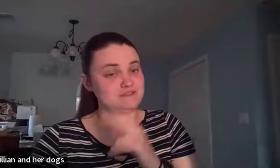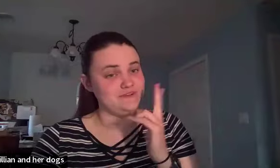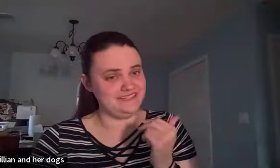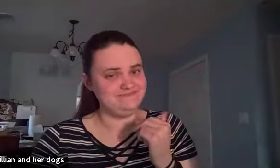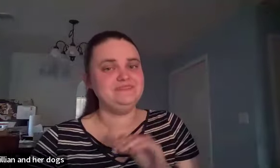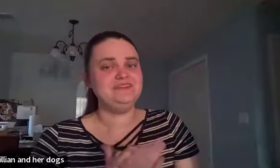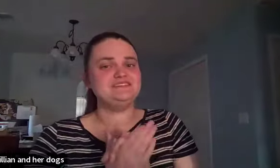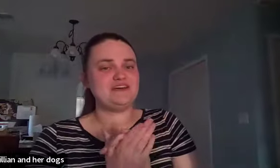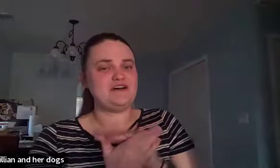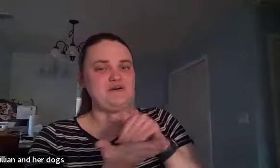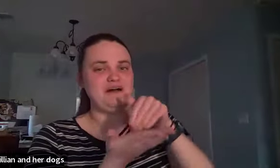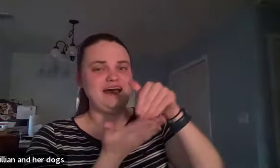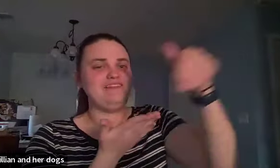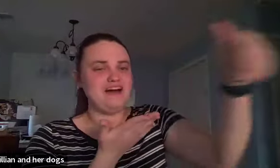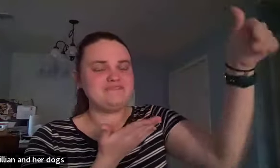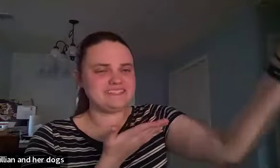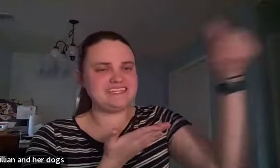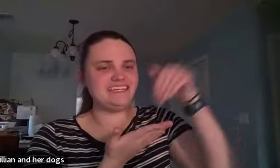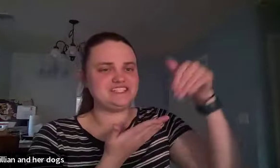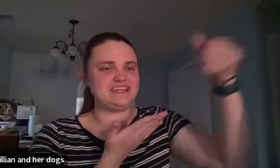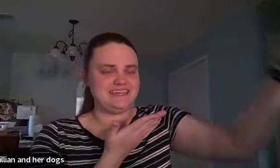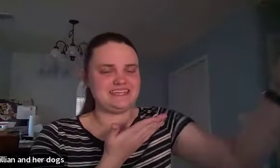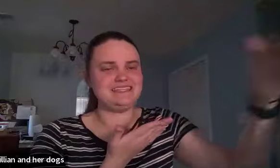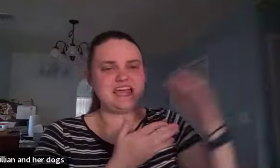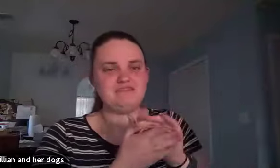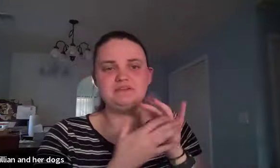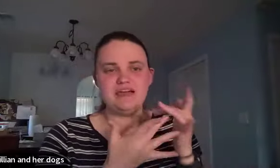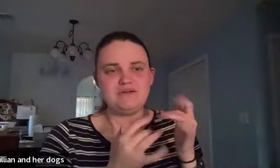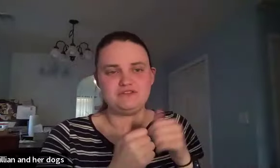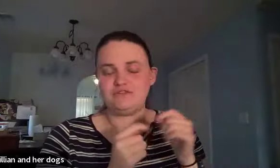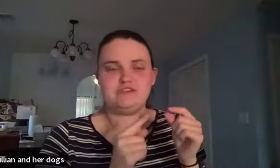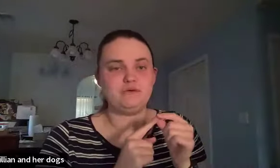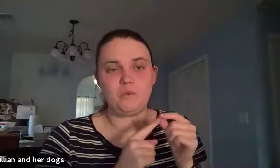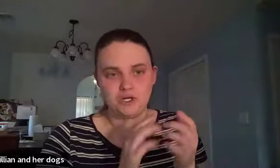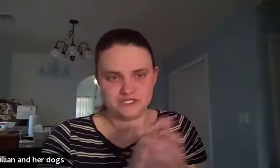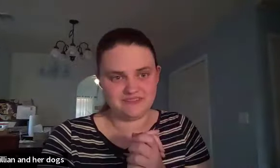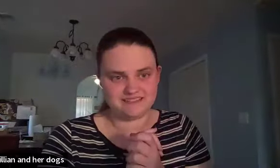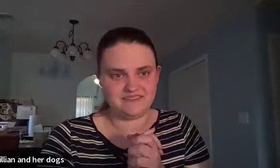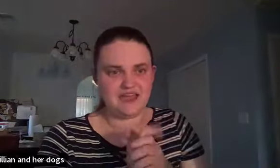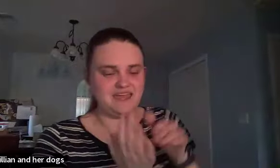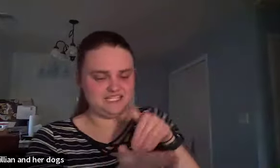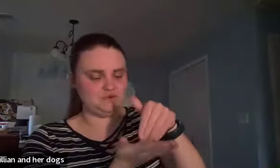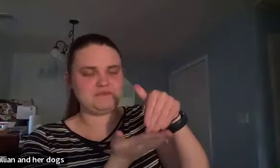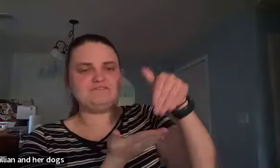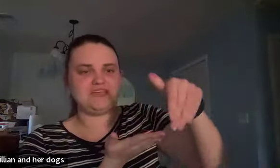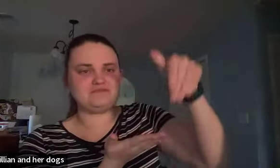was funny. So I love seeing just like kids having play with like different words and things like that. And it's just one of my